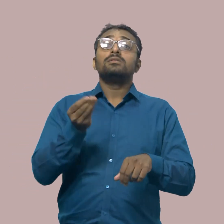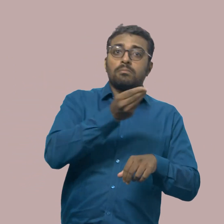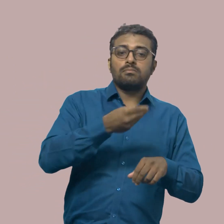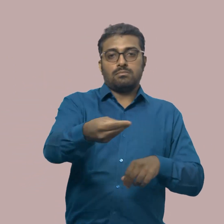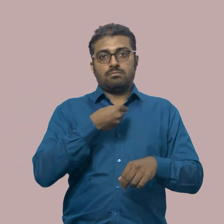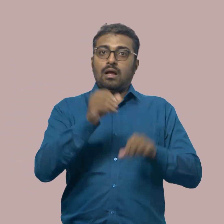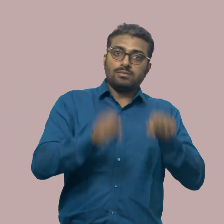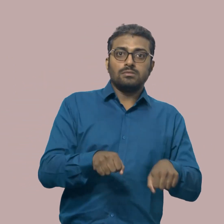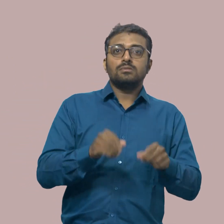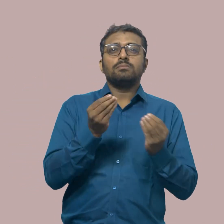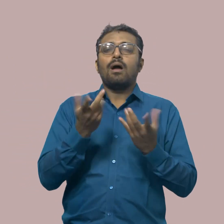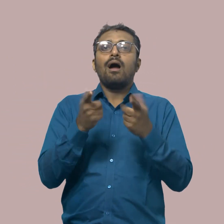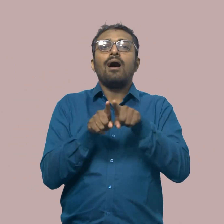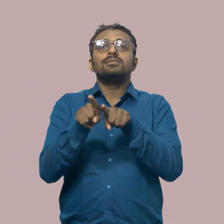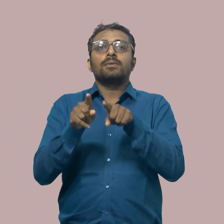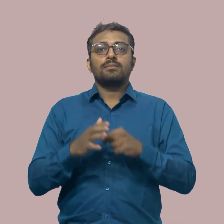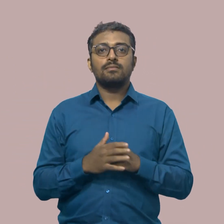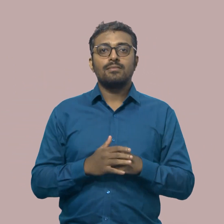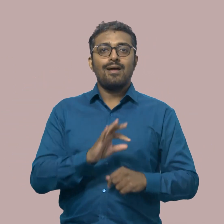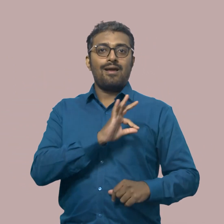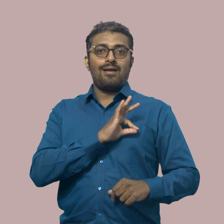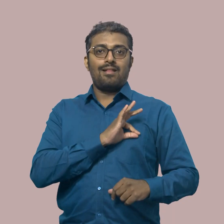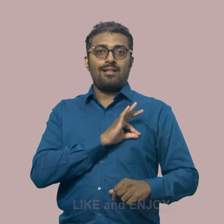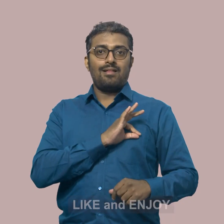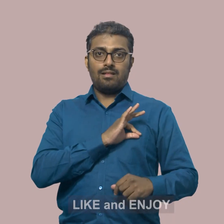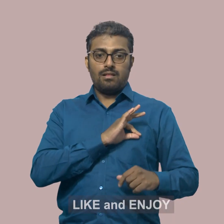change movement and orientation. For example, like